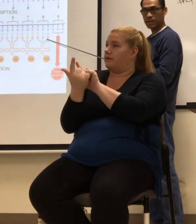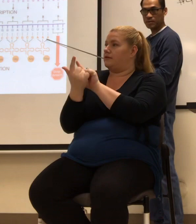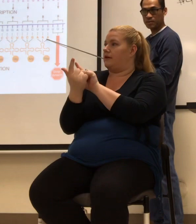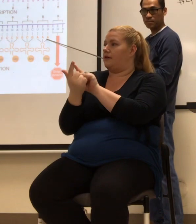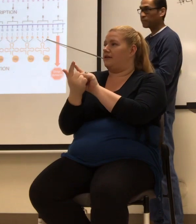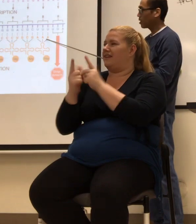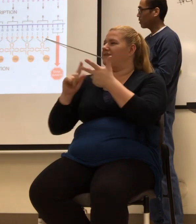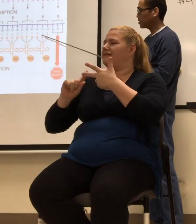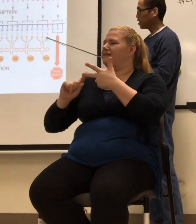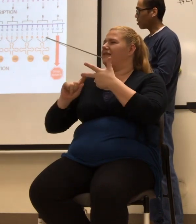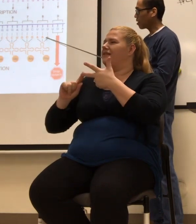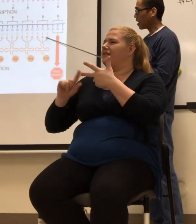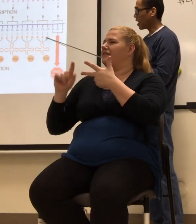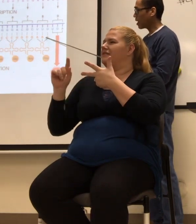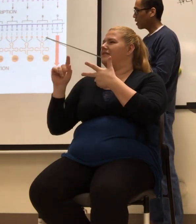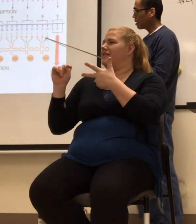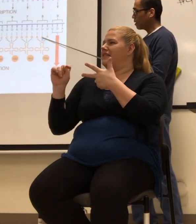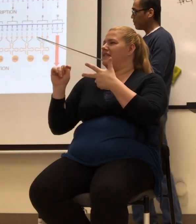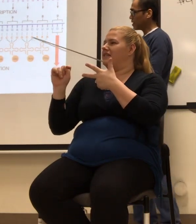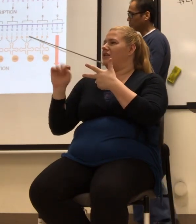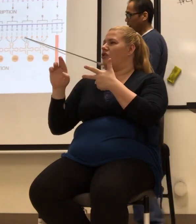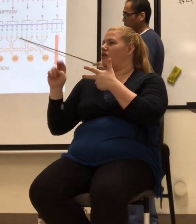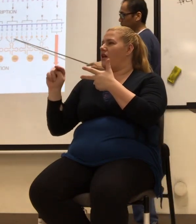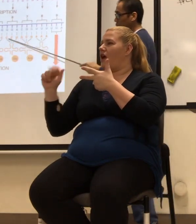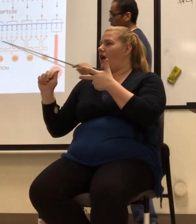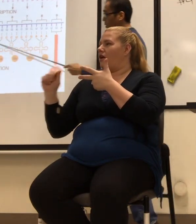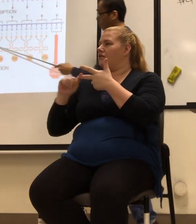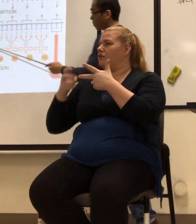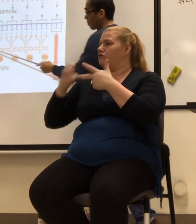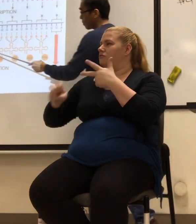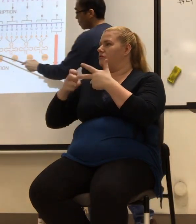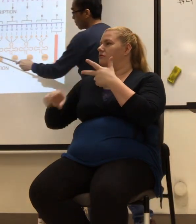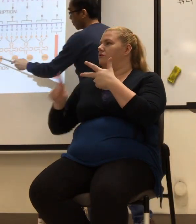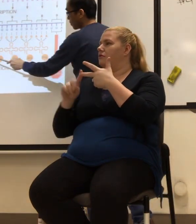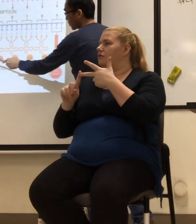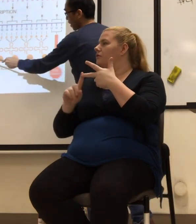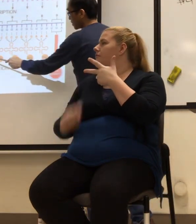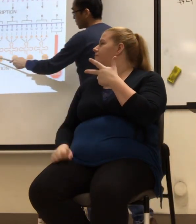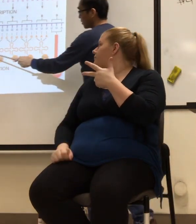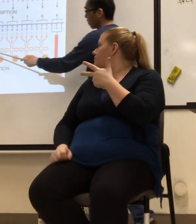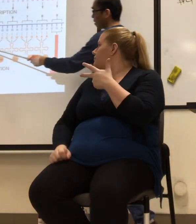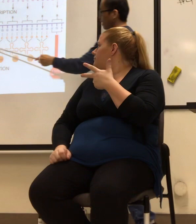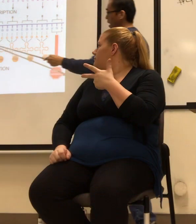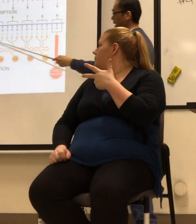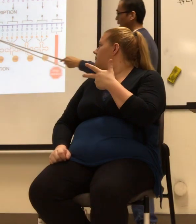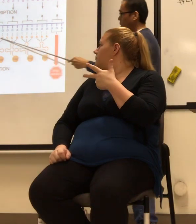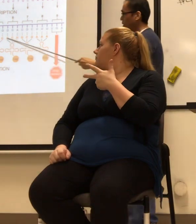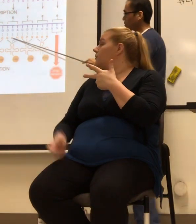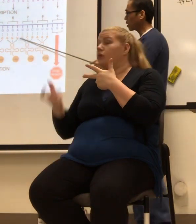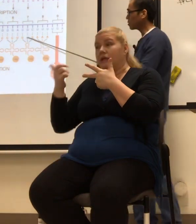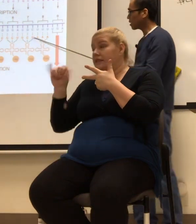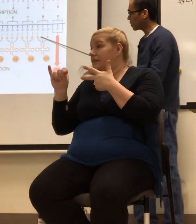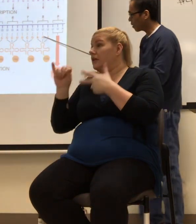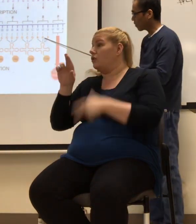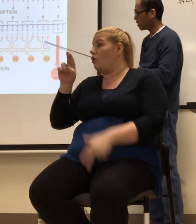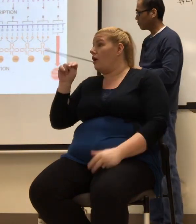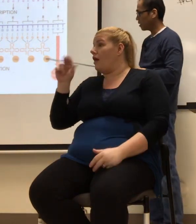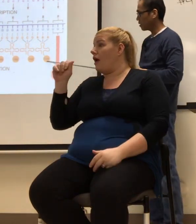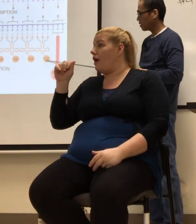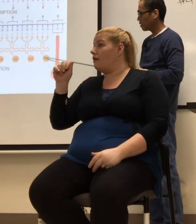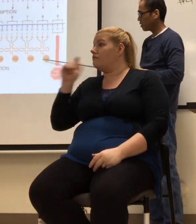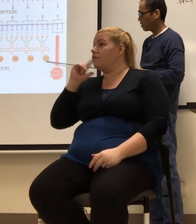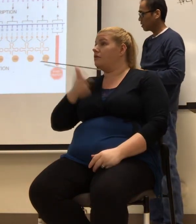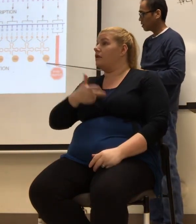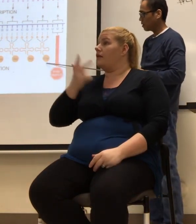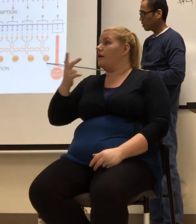into place. The tRNA base pairs as well. So that's still RNA. However, look what's on the other end of